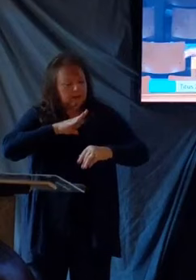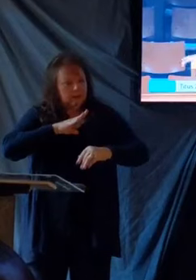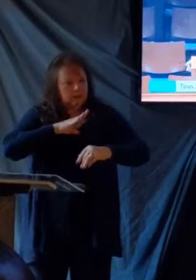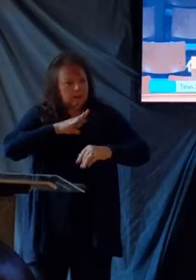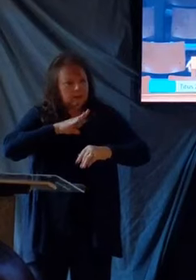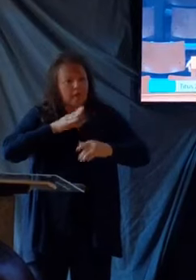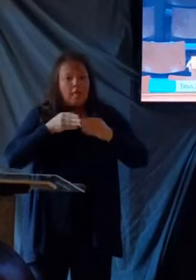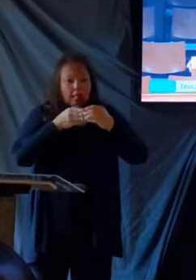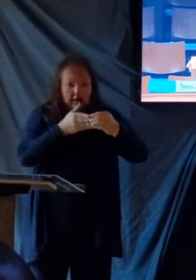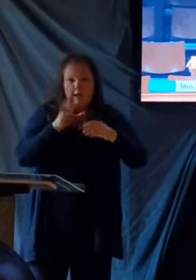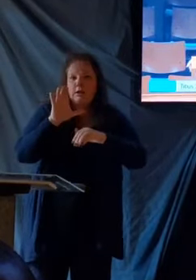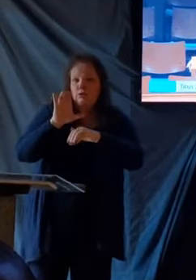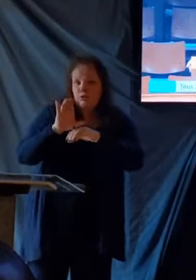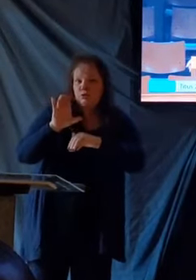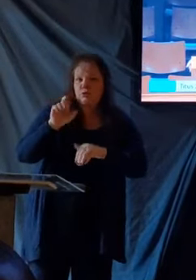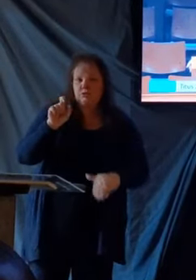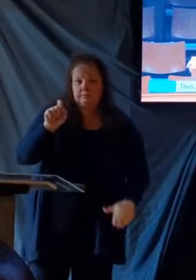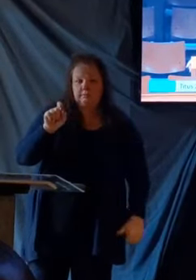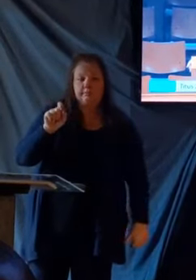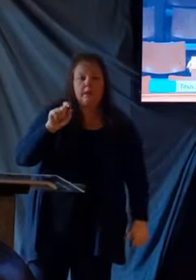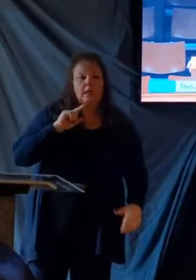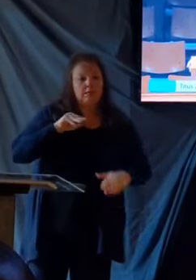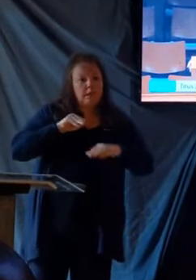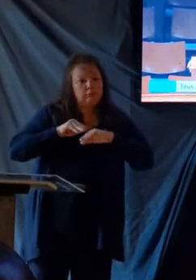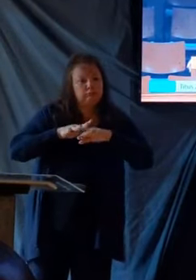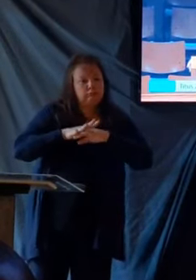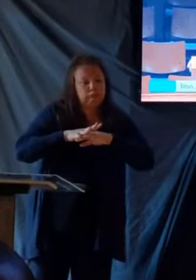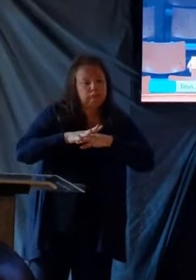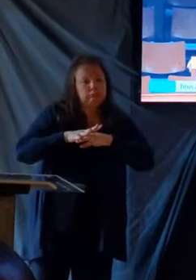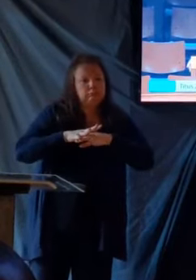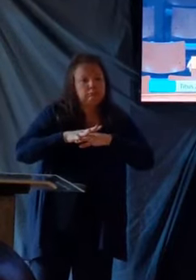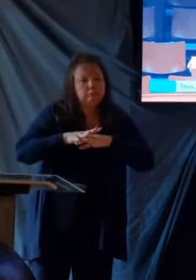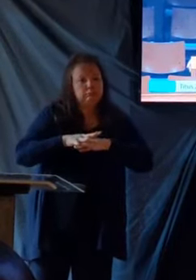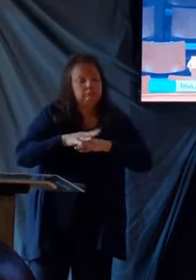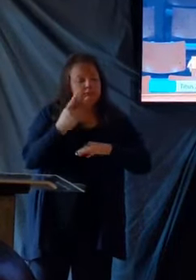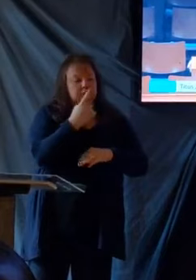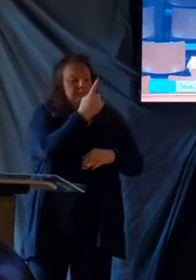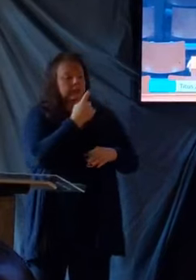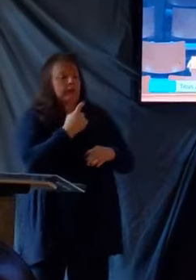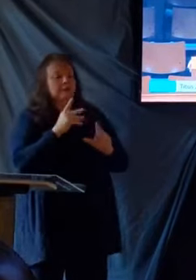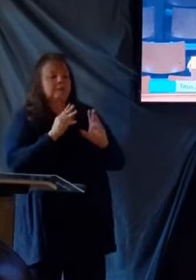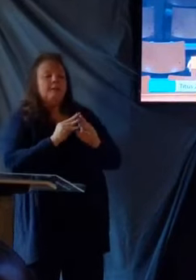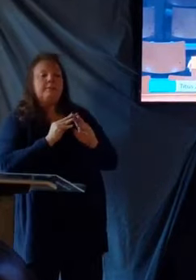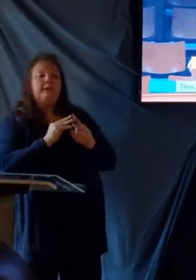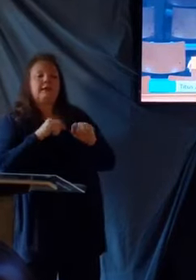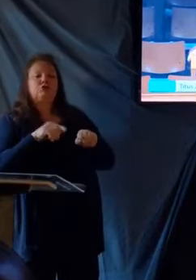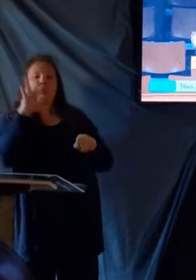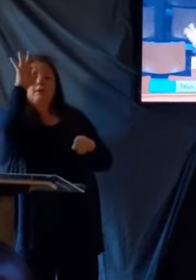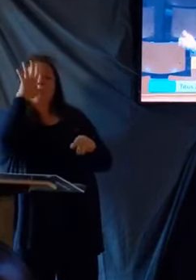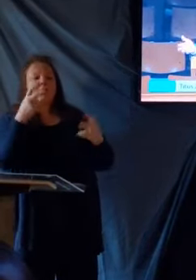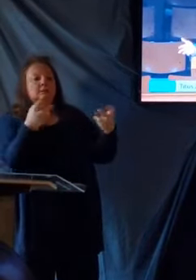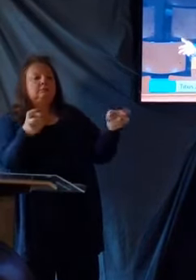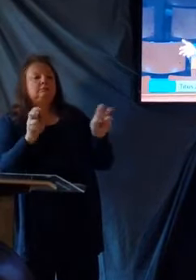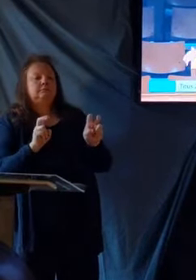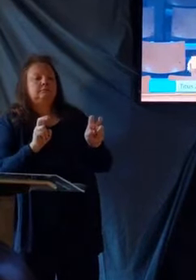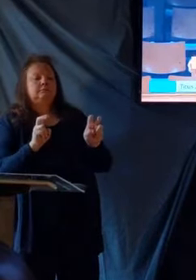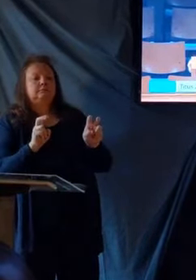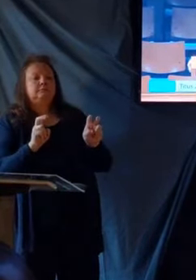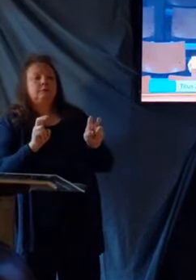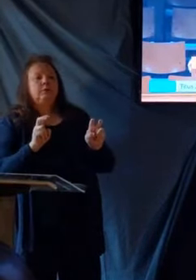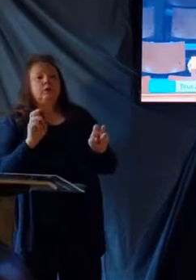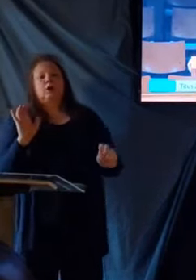male. I think that permeates. I was asked in a meeting of pastors, well, we got a conservative